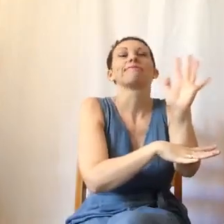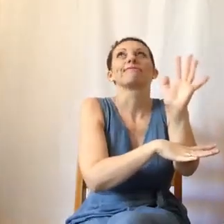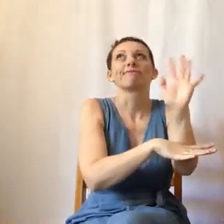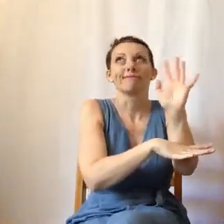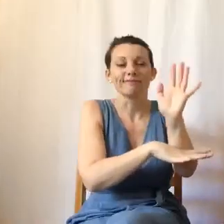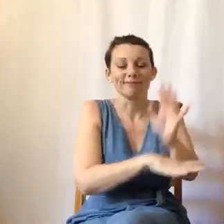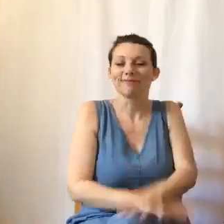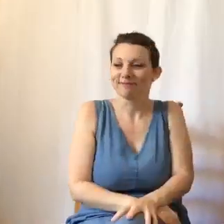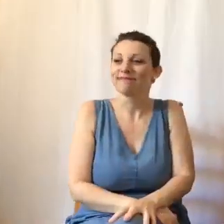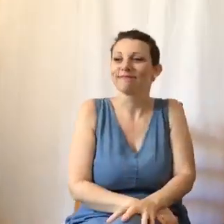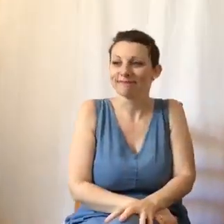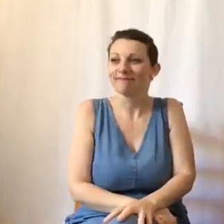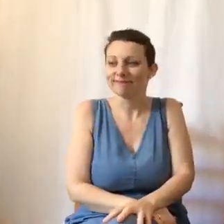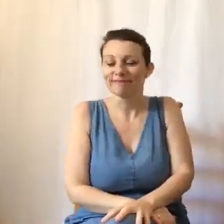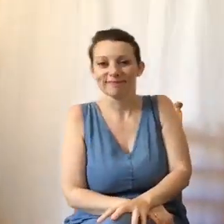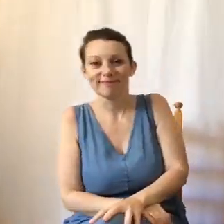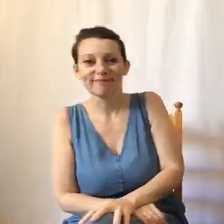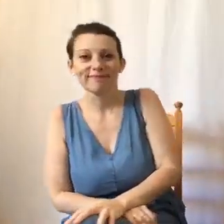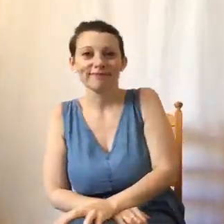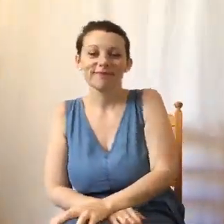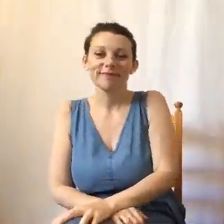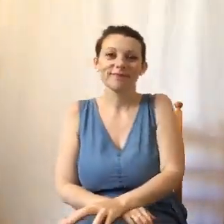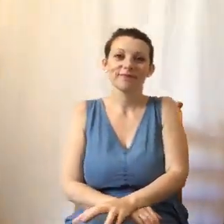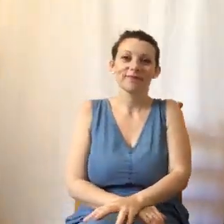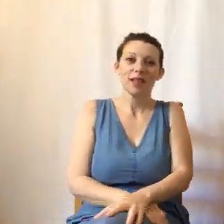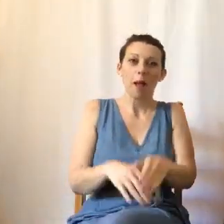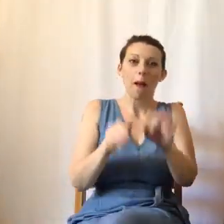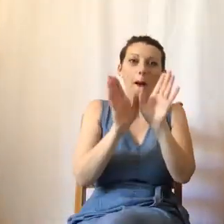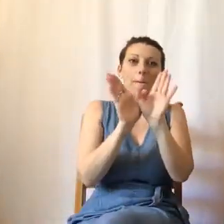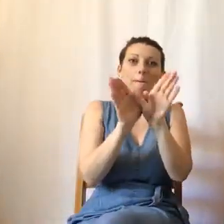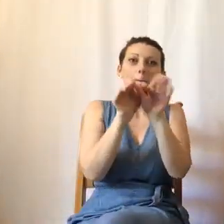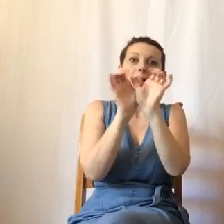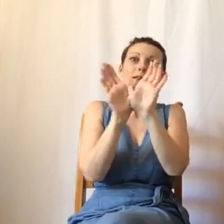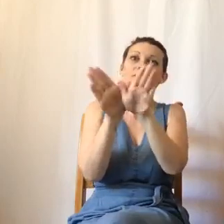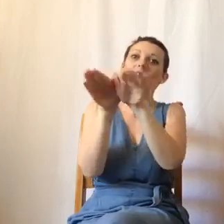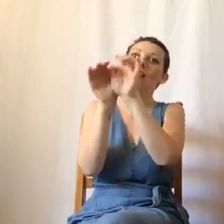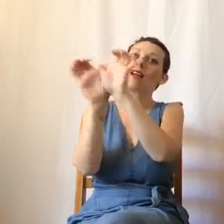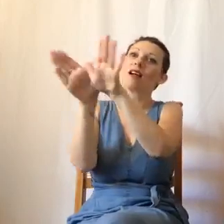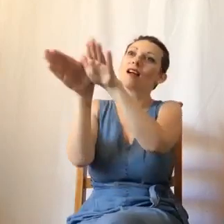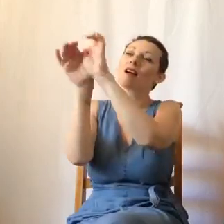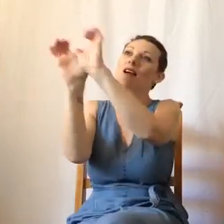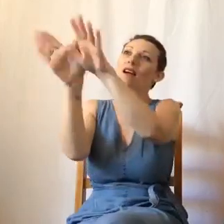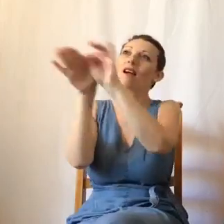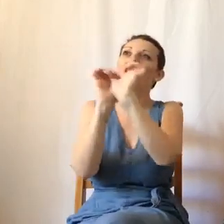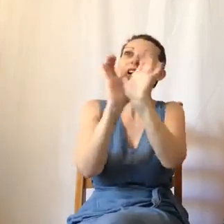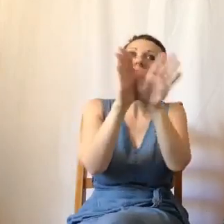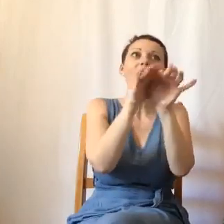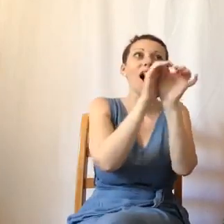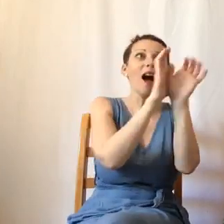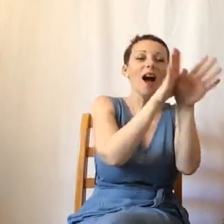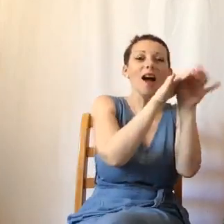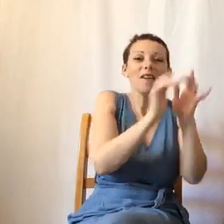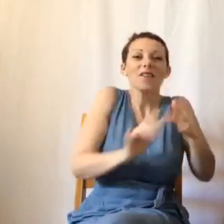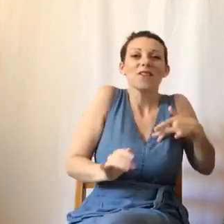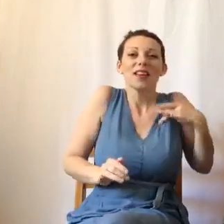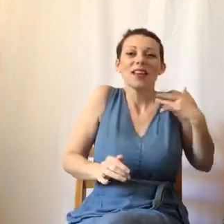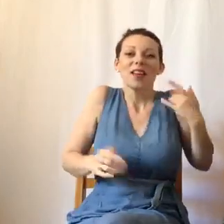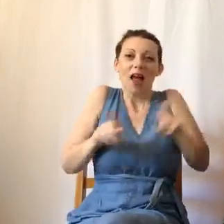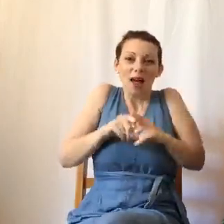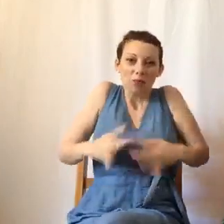cried Woblin, with butterflies breaking through, face cracking as her